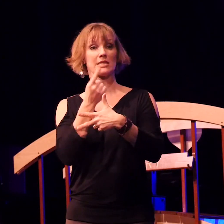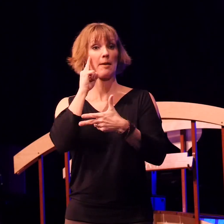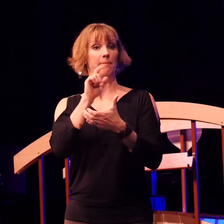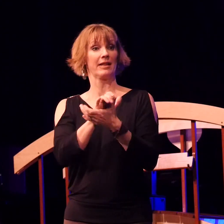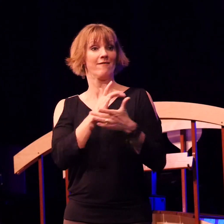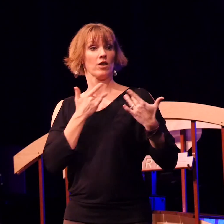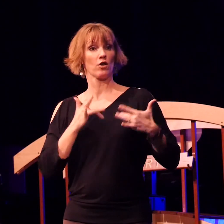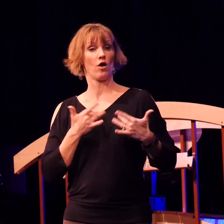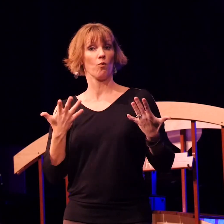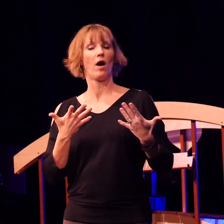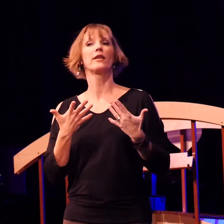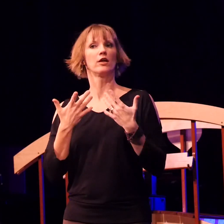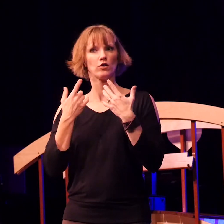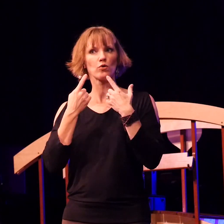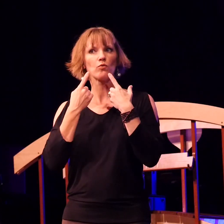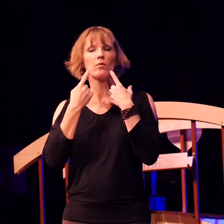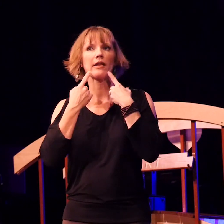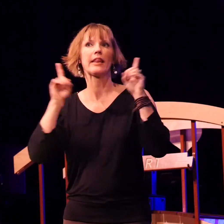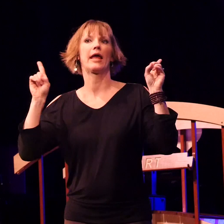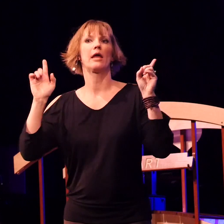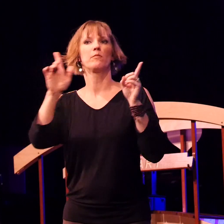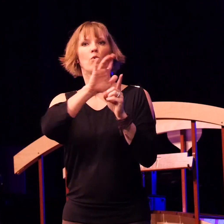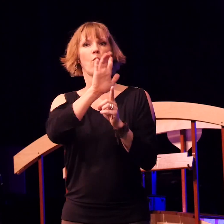to reclaim dreams.